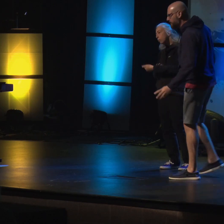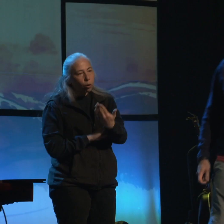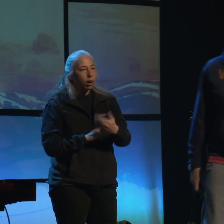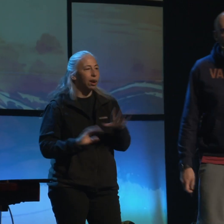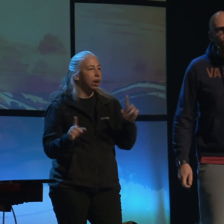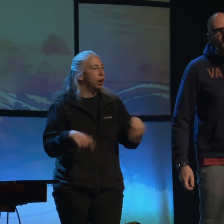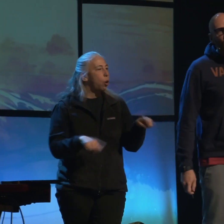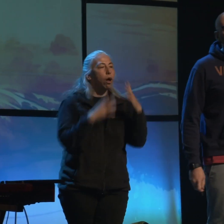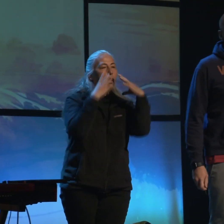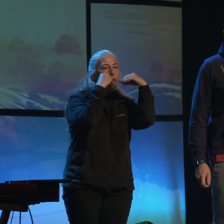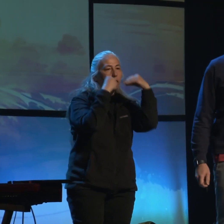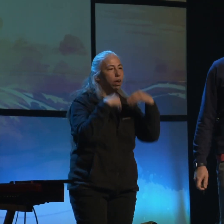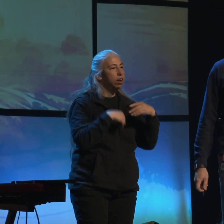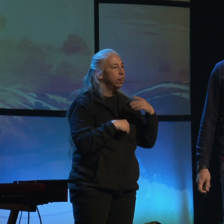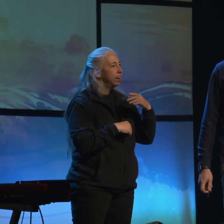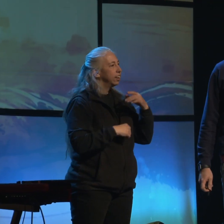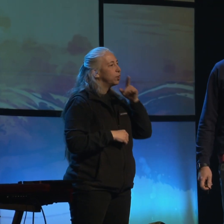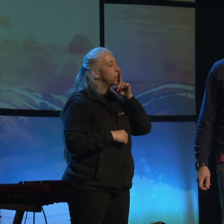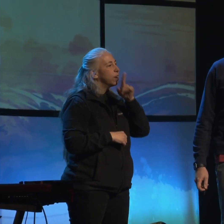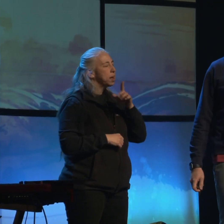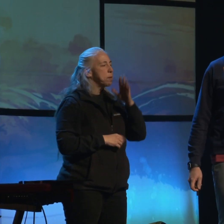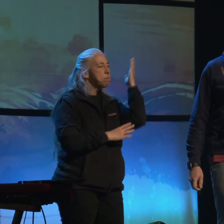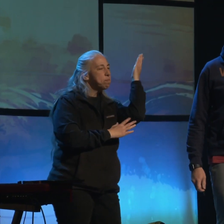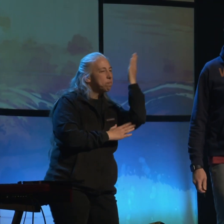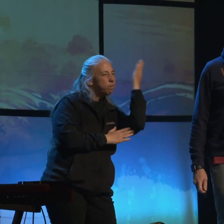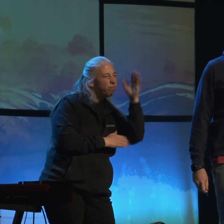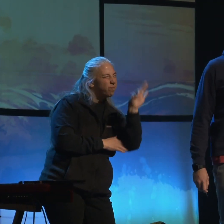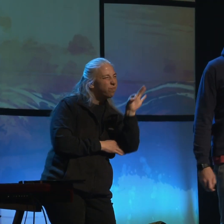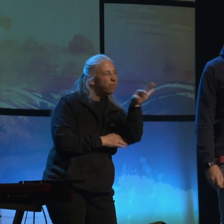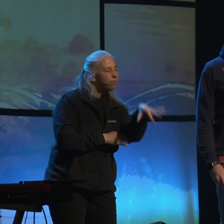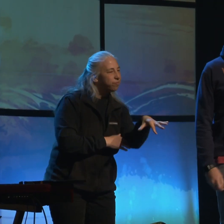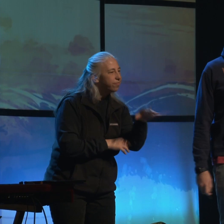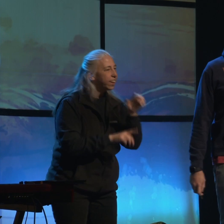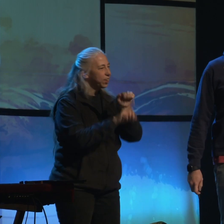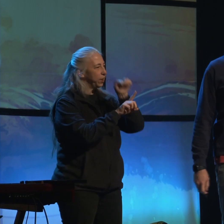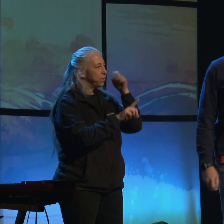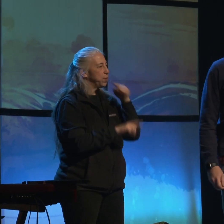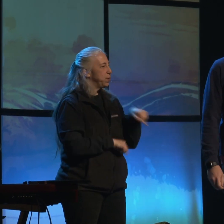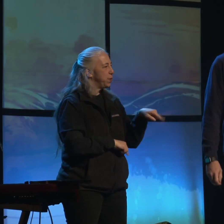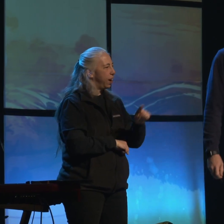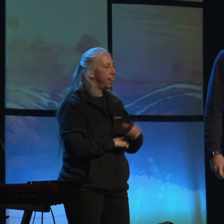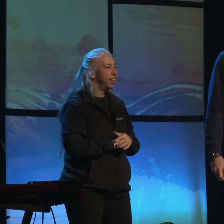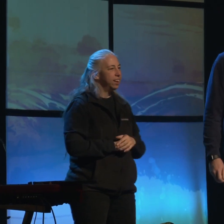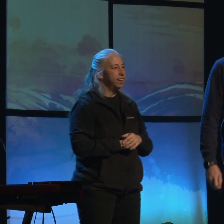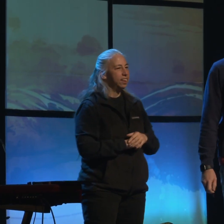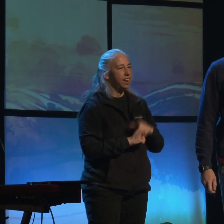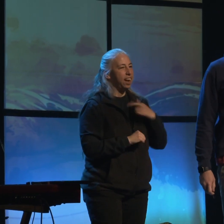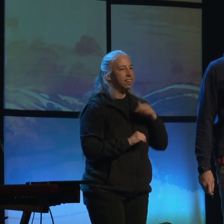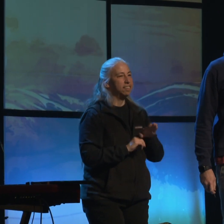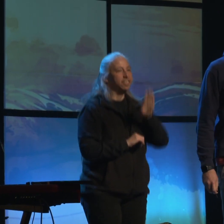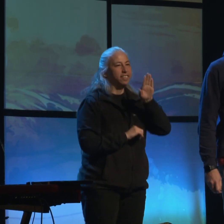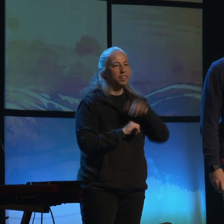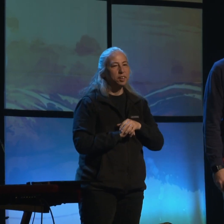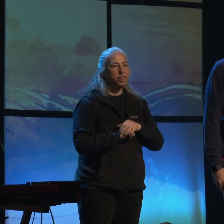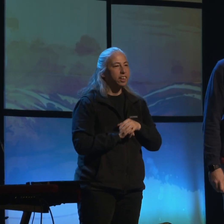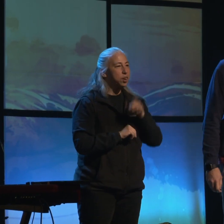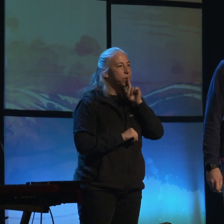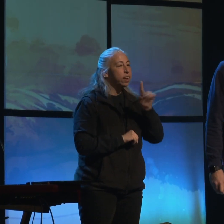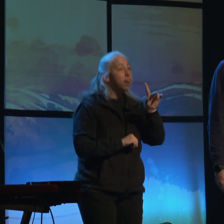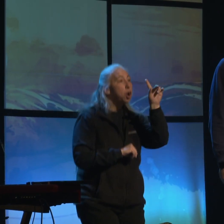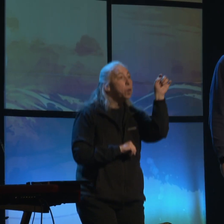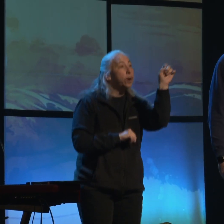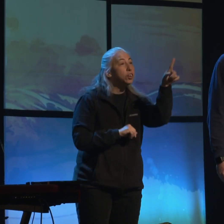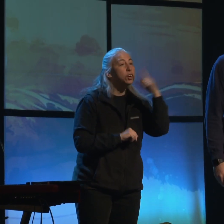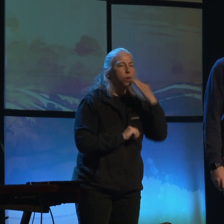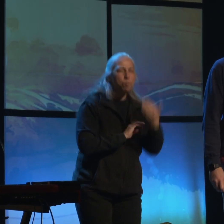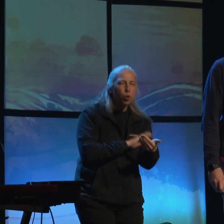So that's a little oration trick, little tip they teach you. And hi. It's a question.